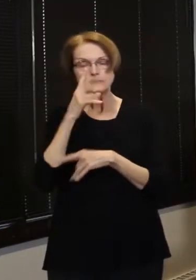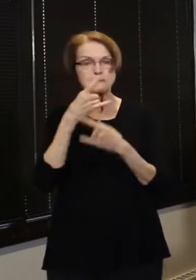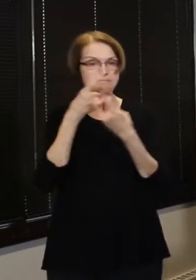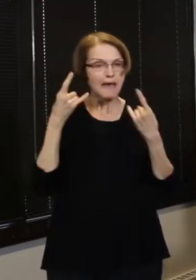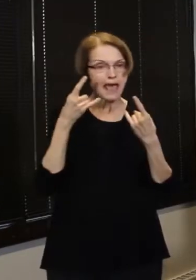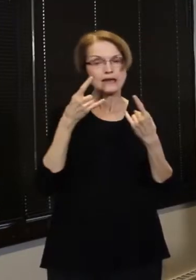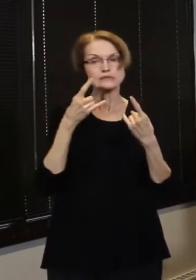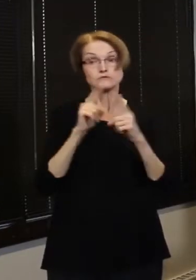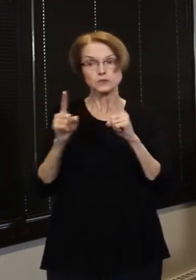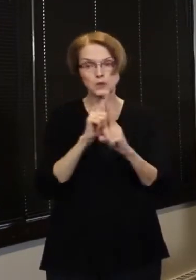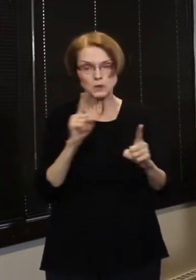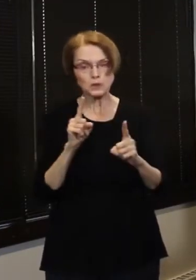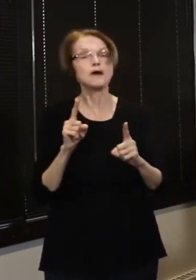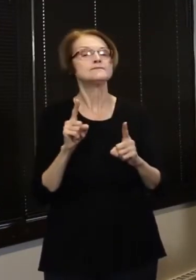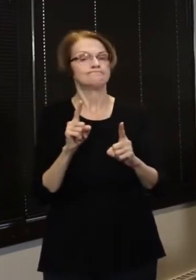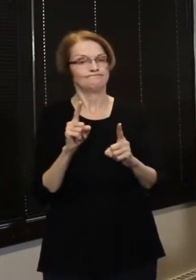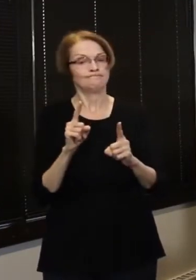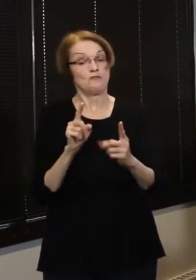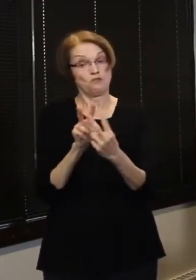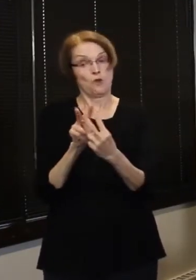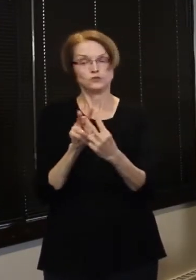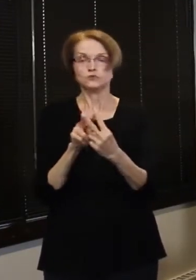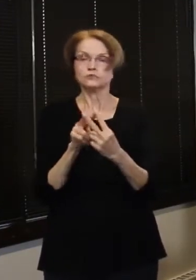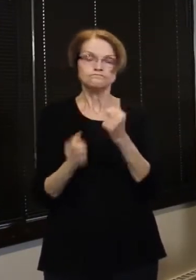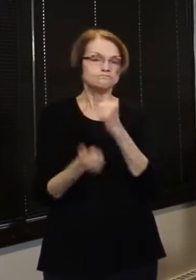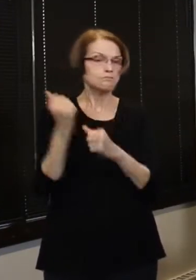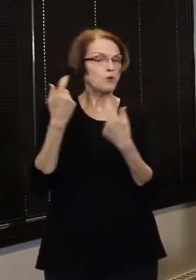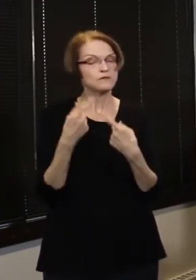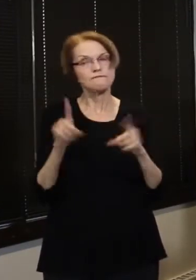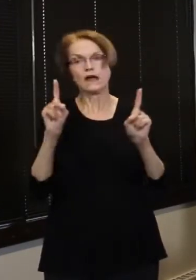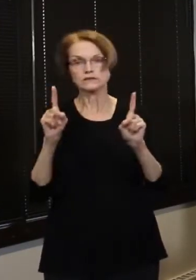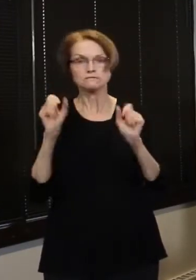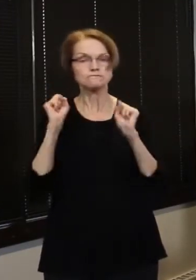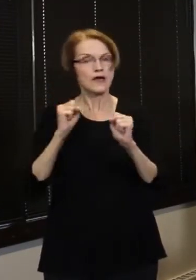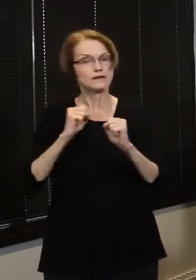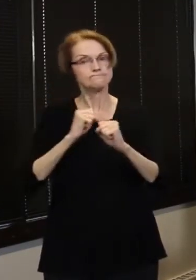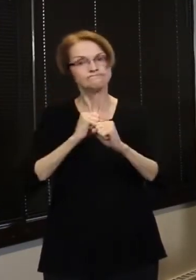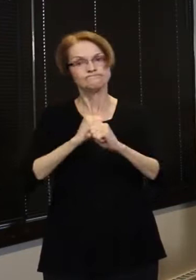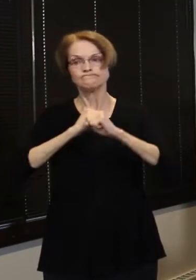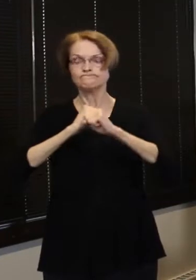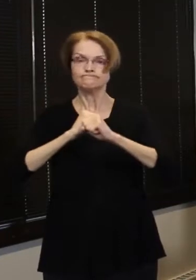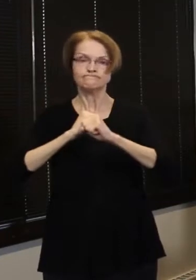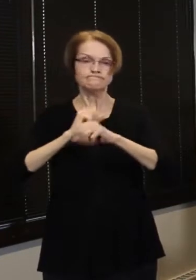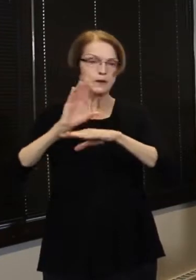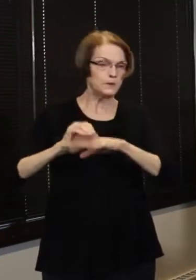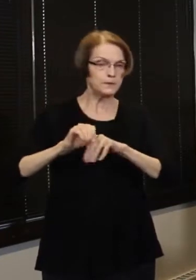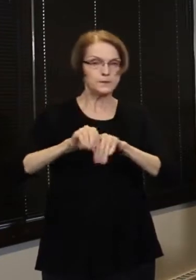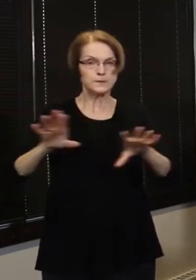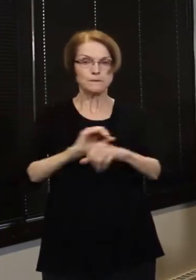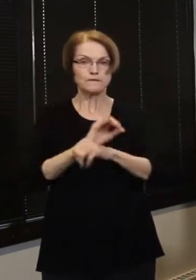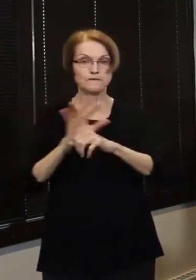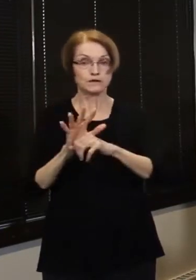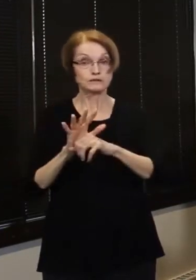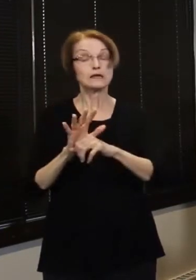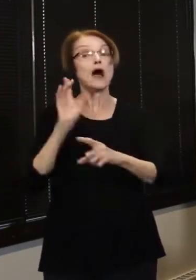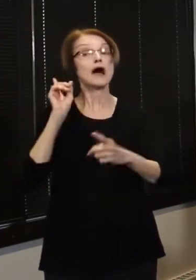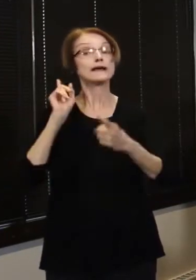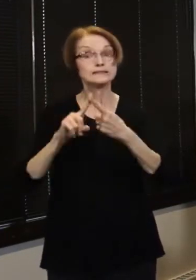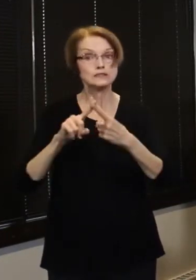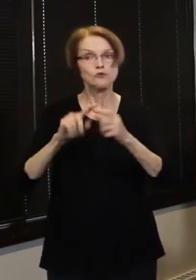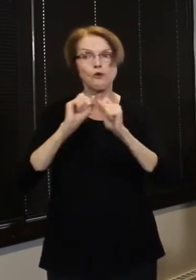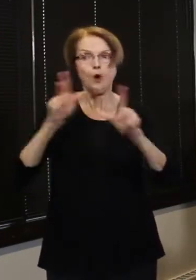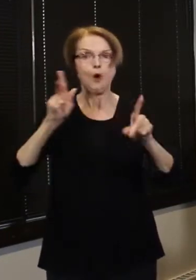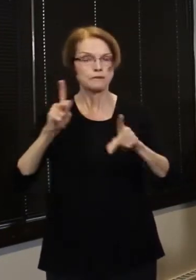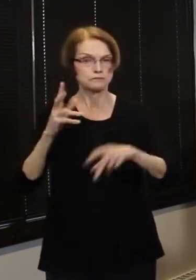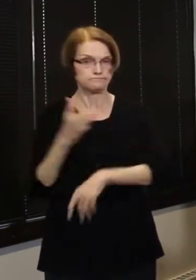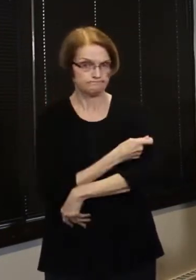most immediate and effective ways that we have to prevent spread of the virus until we get to mass vaccination.